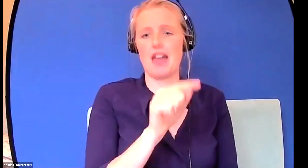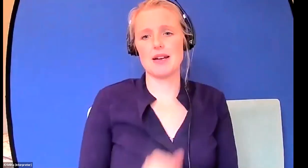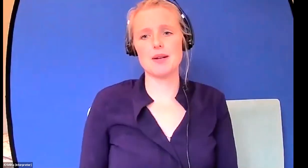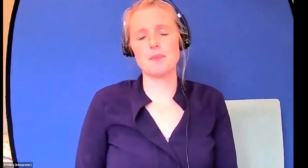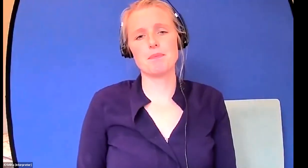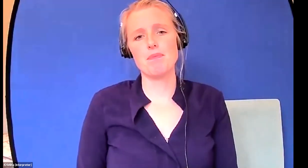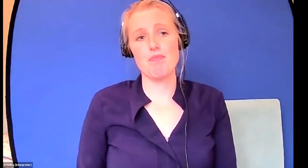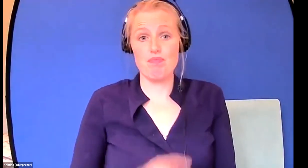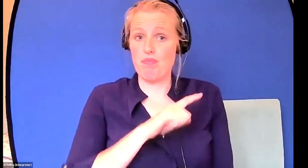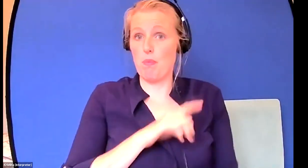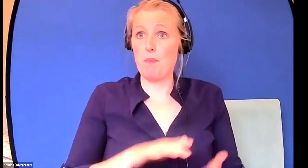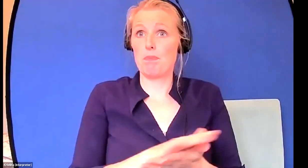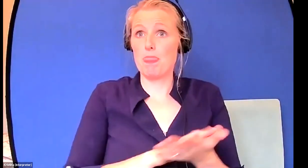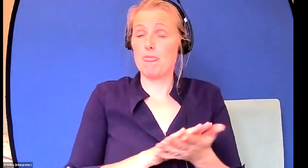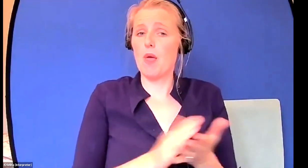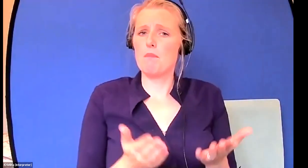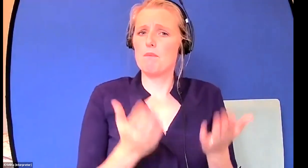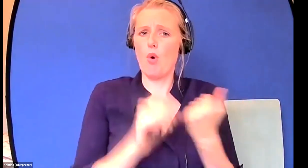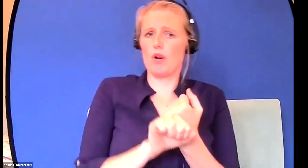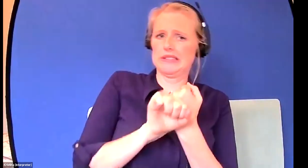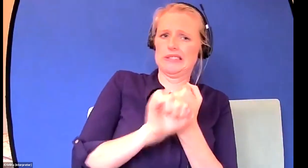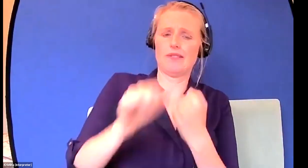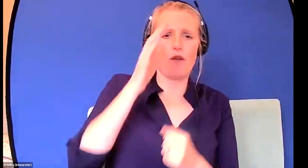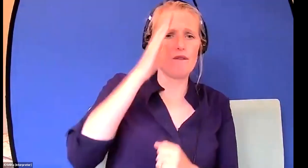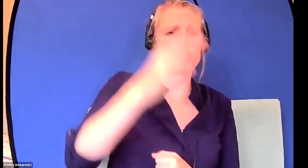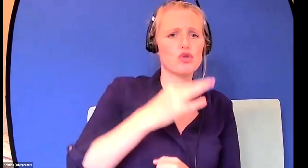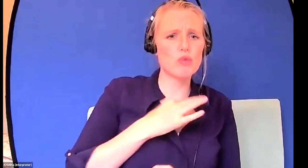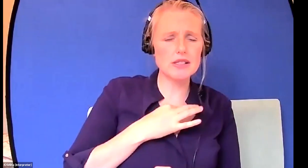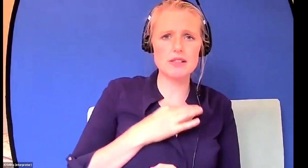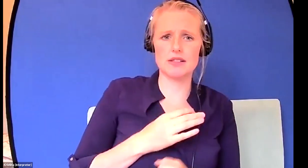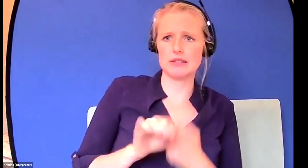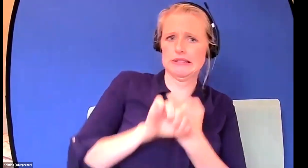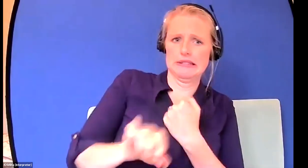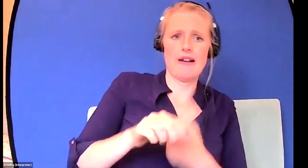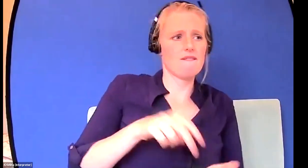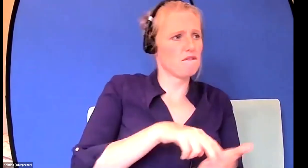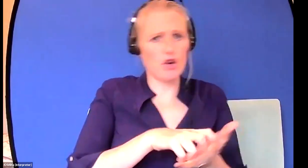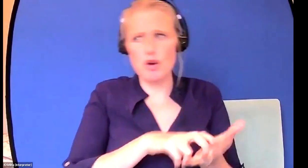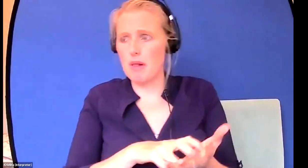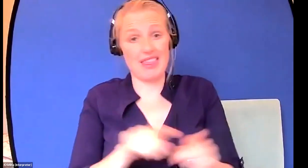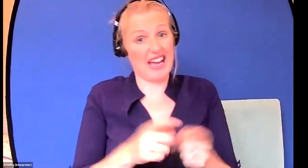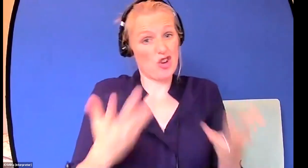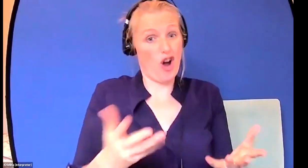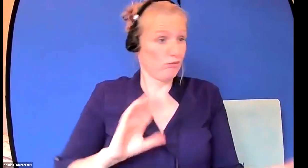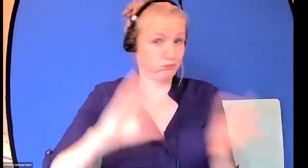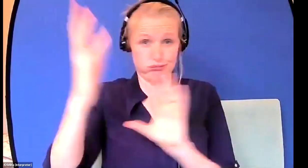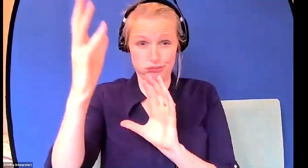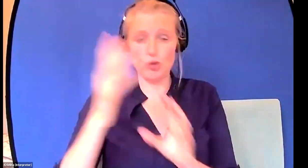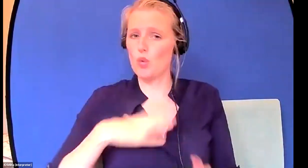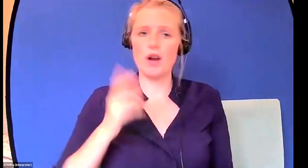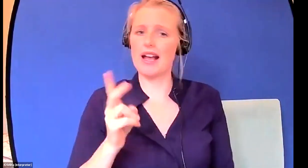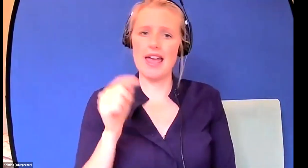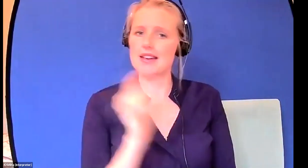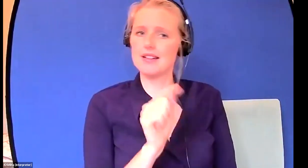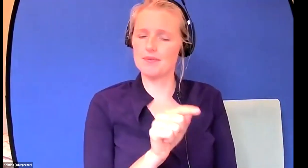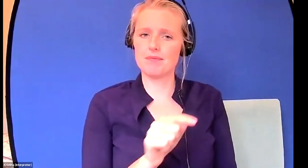least because it provides a stronger insurance against future risks and vulnerabilities of the kind that we're currently experiencing. So